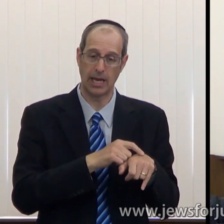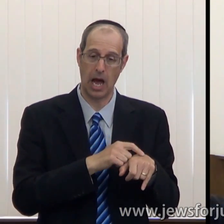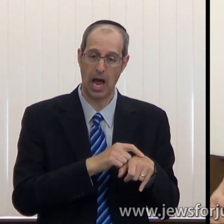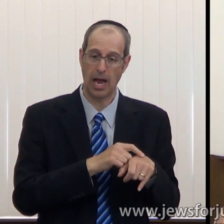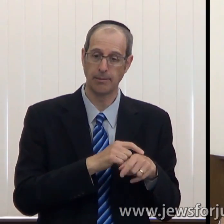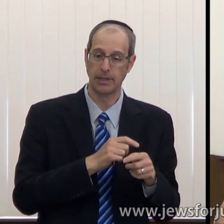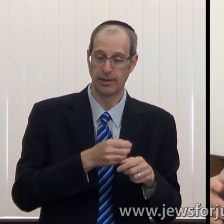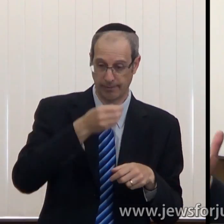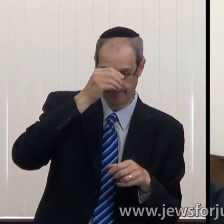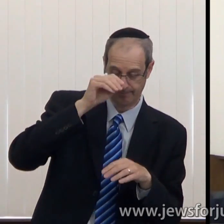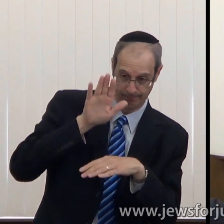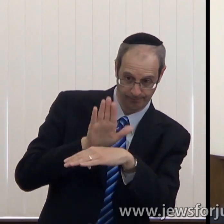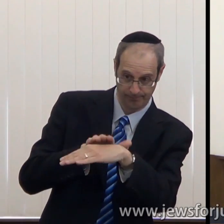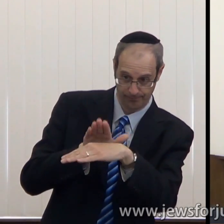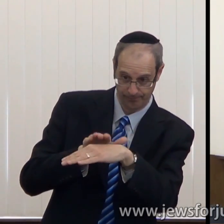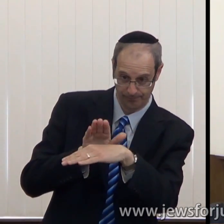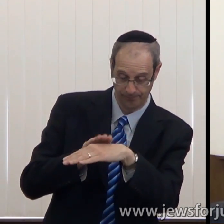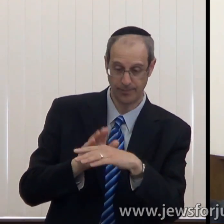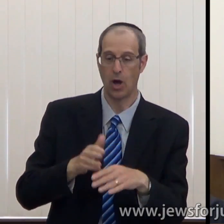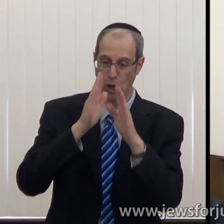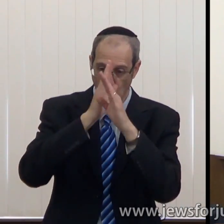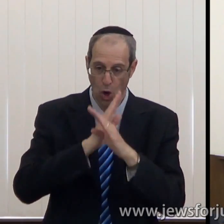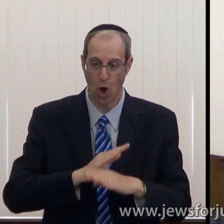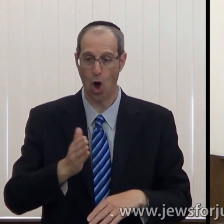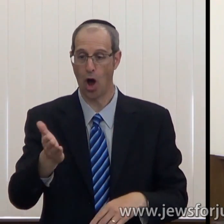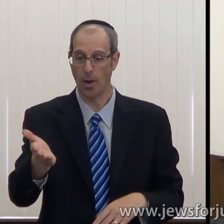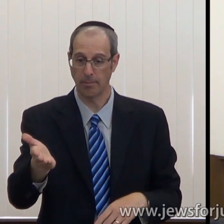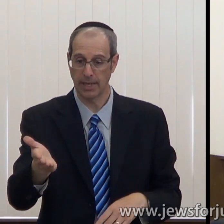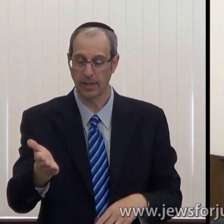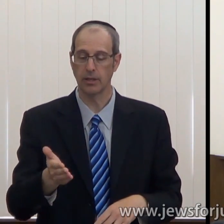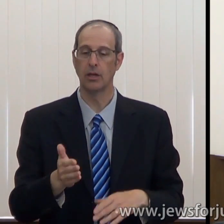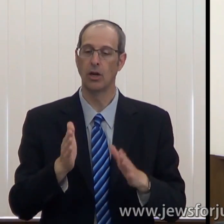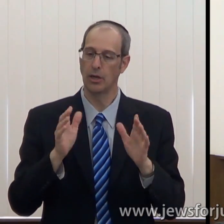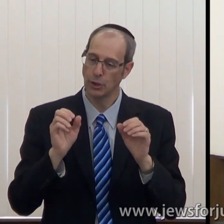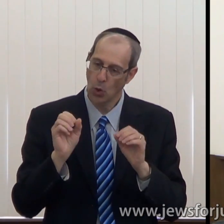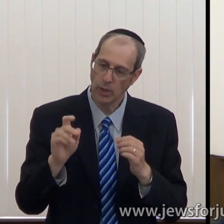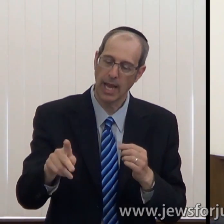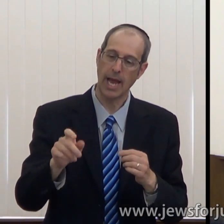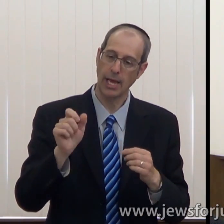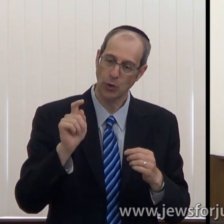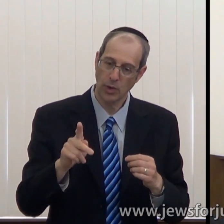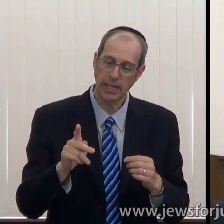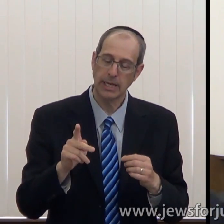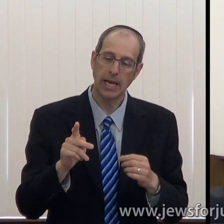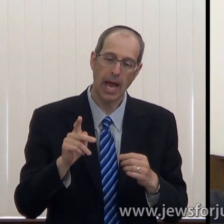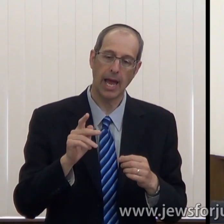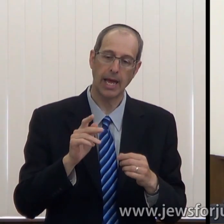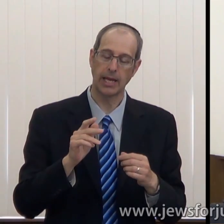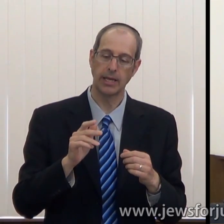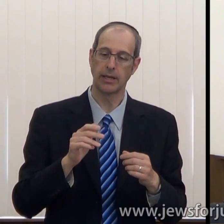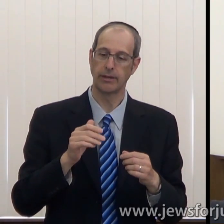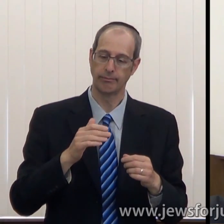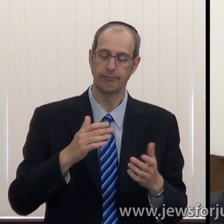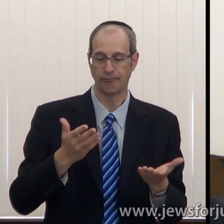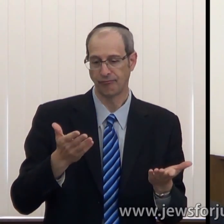person, reassuring him, it's okay to be with a dead person, nothing's going to happen to you, it's